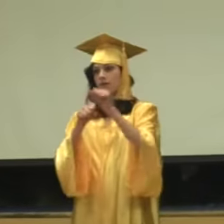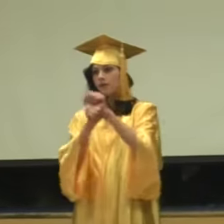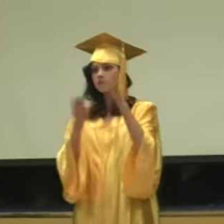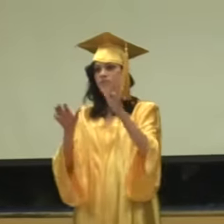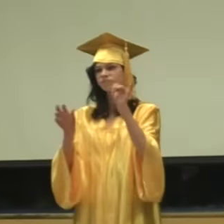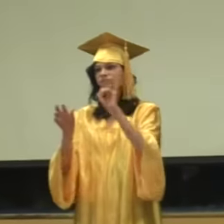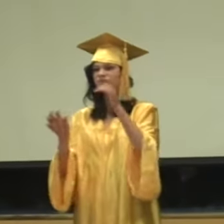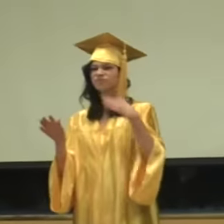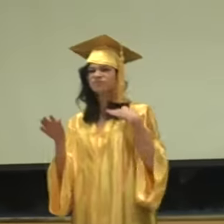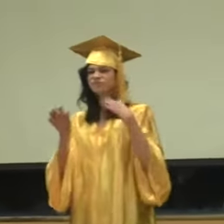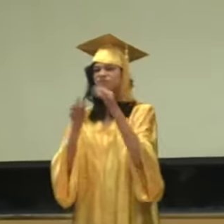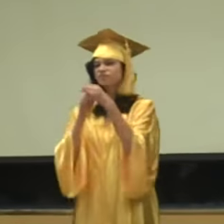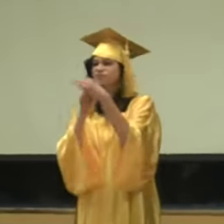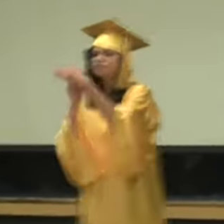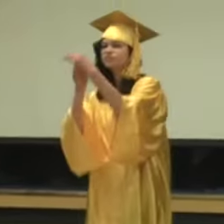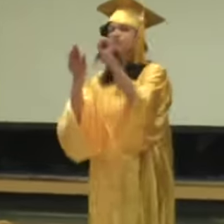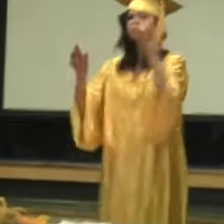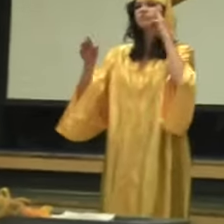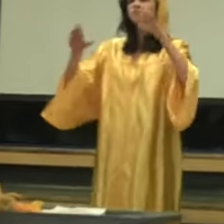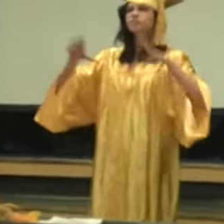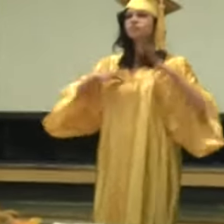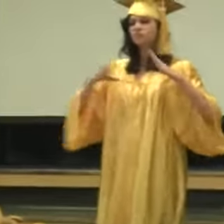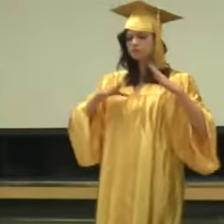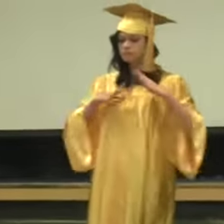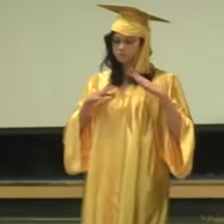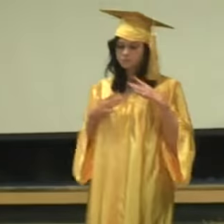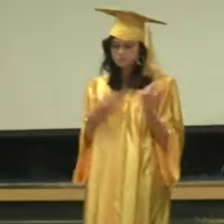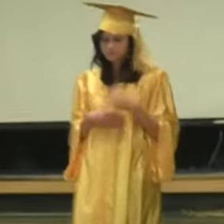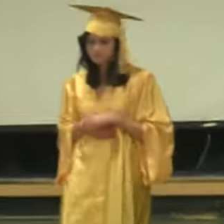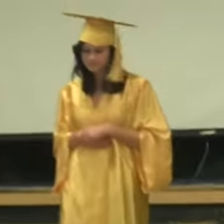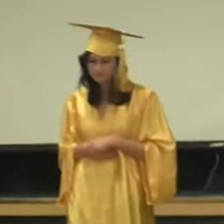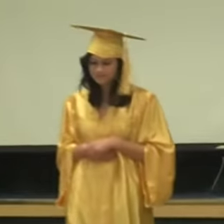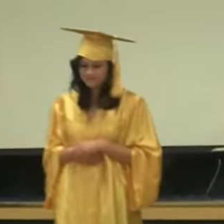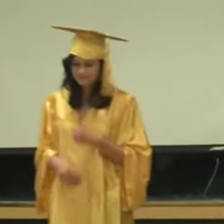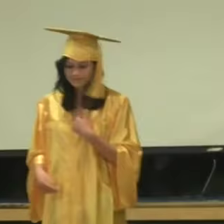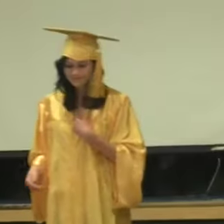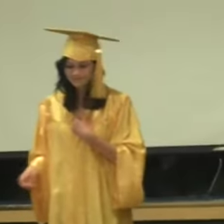and be able to have a job where I can travel and be a leader.